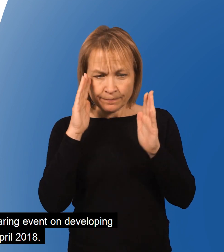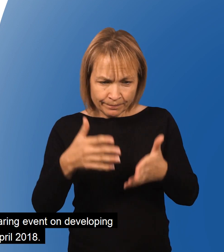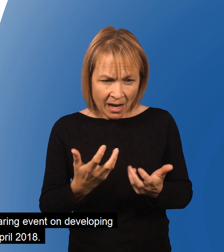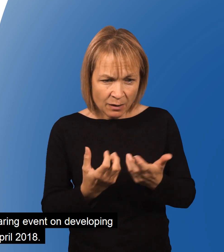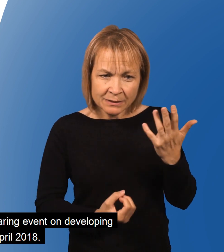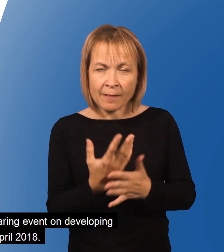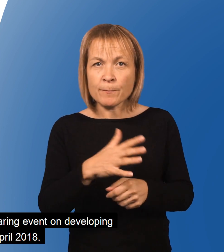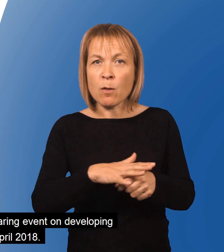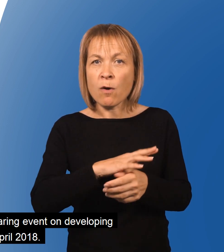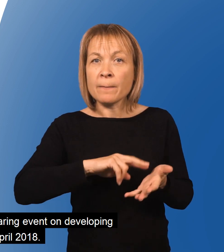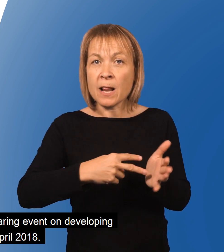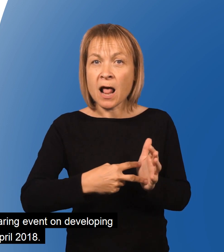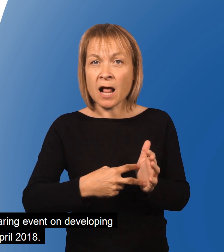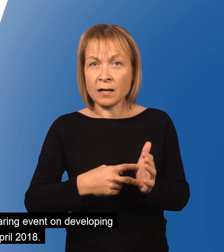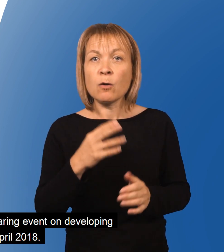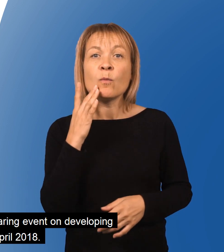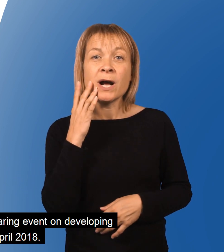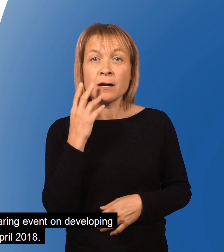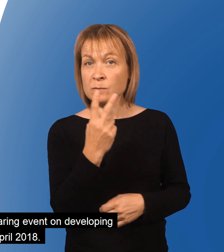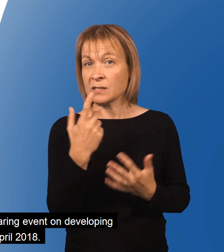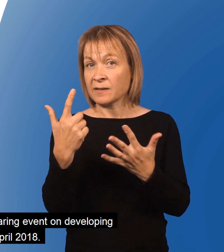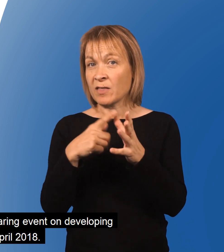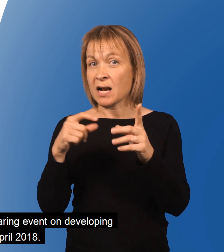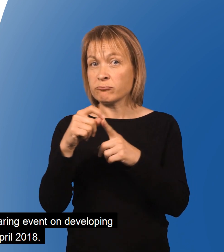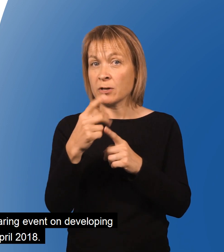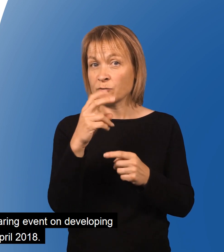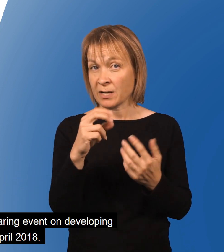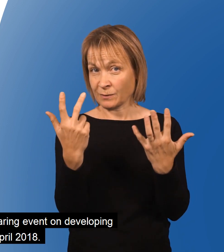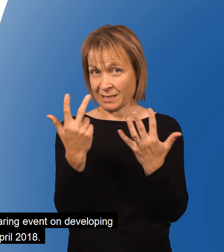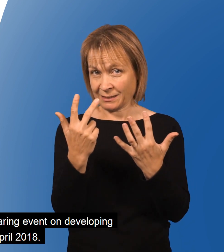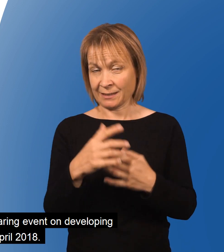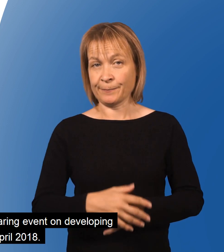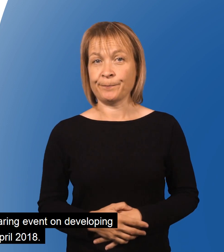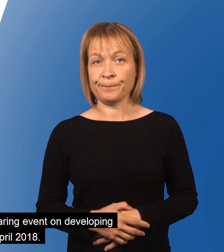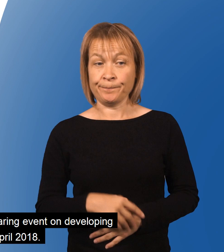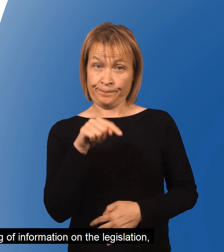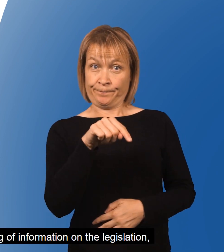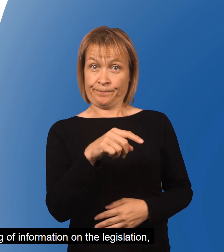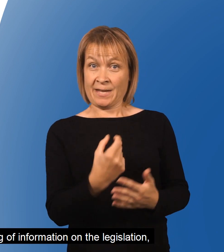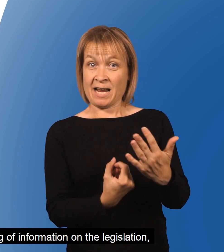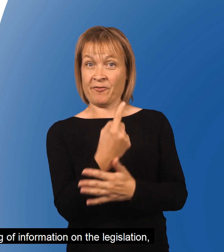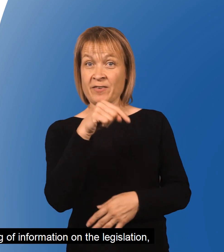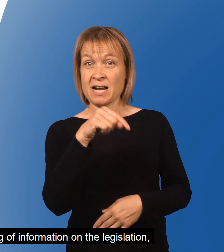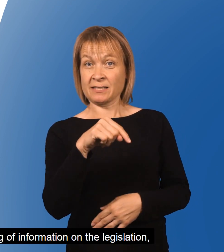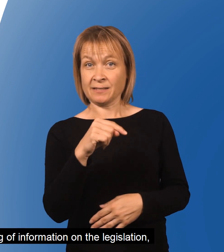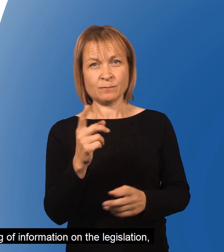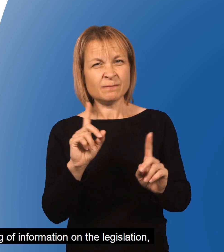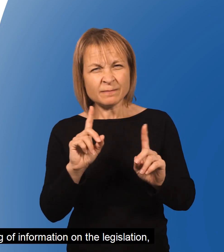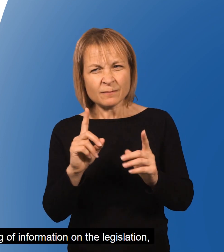27th of April 2018. The event allowed a sharing of information